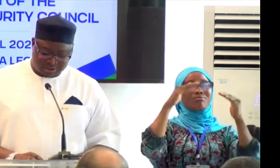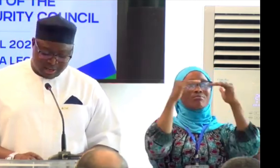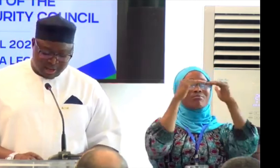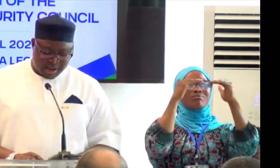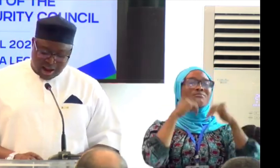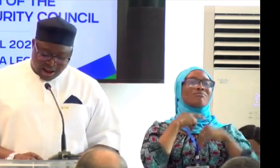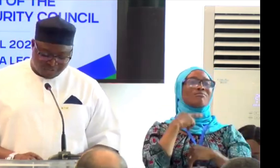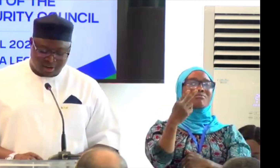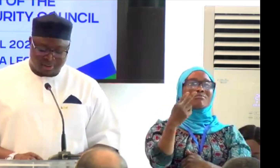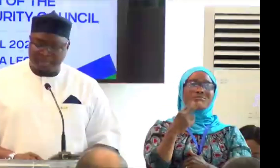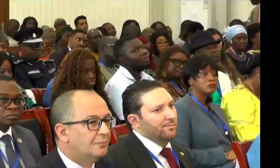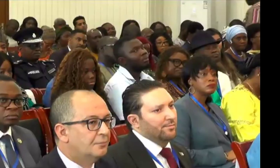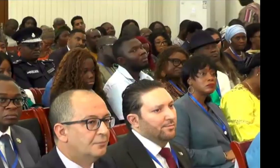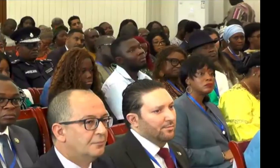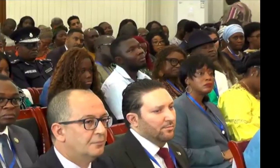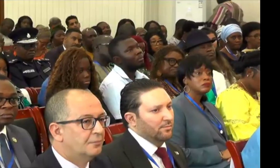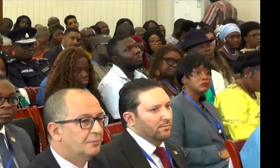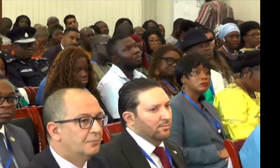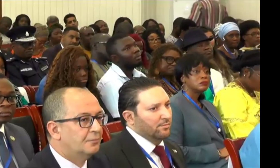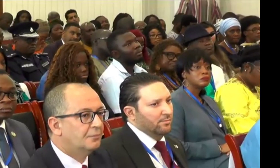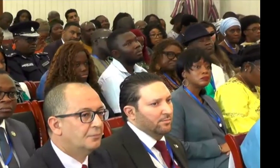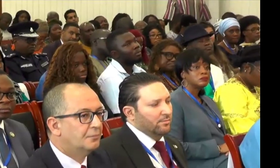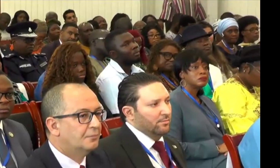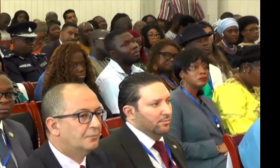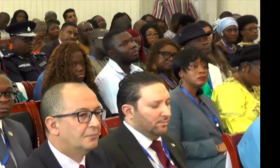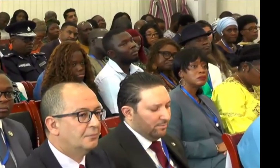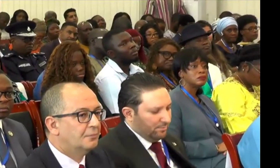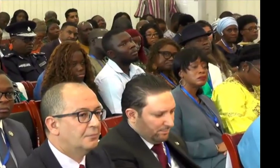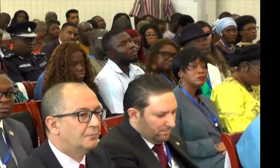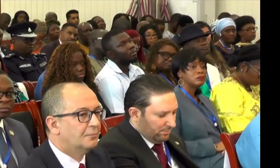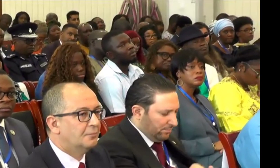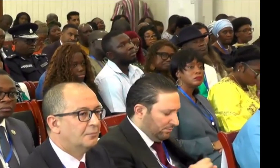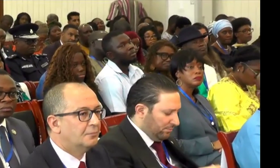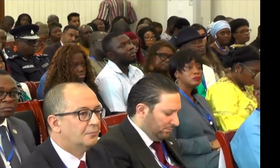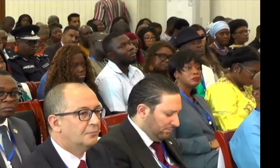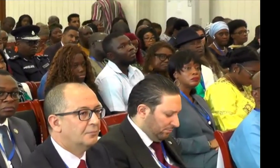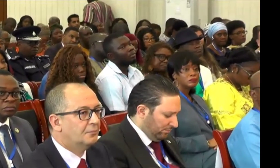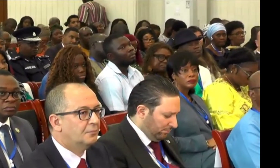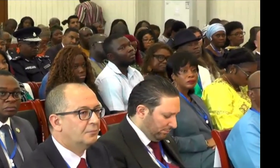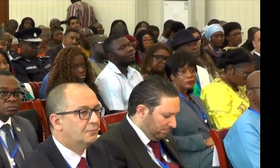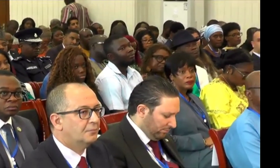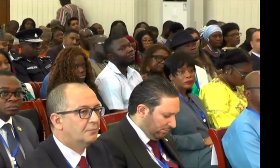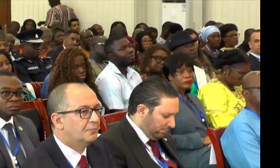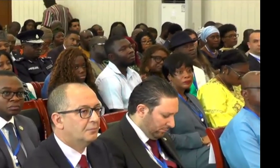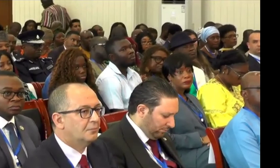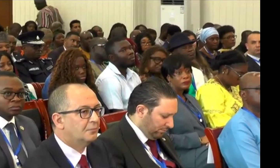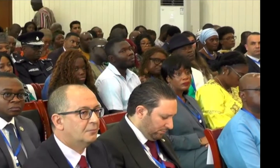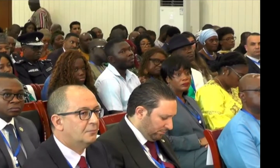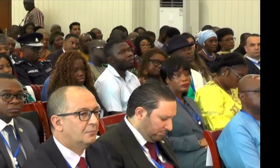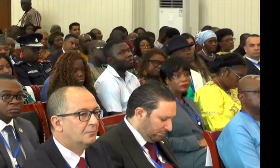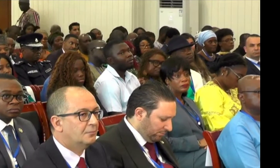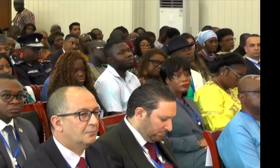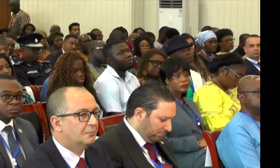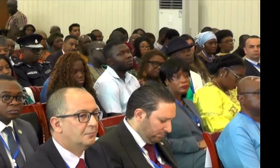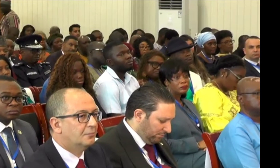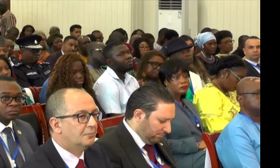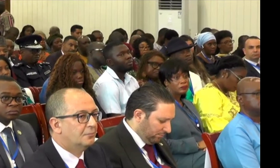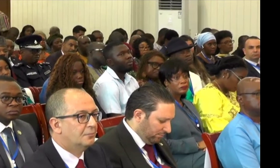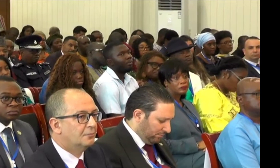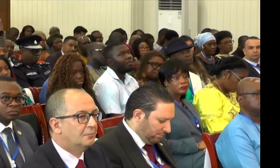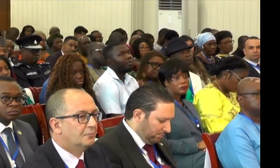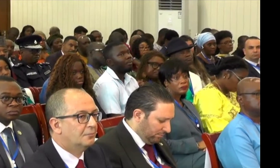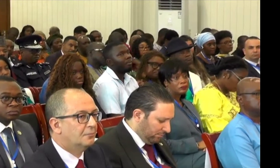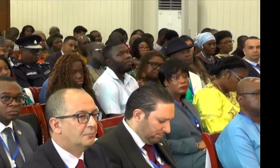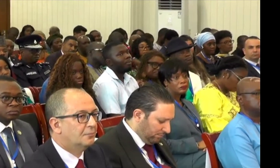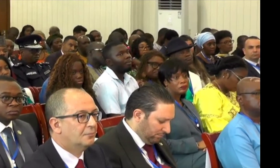voice. Africa must remain united and must continue to speak with one voice. The presence of